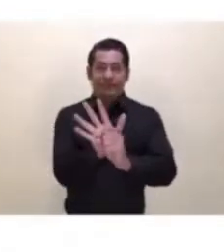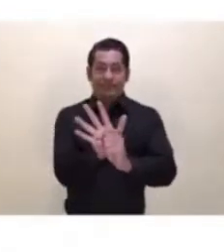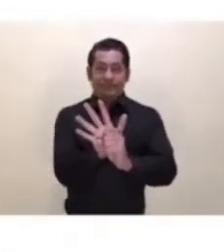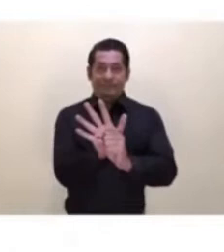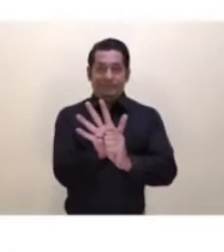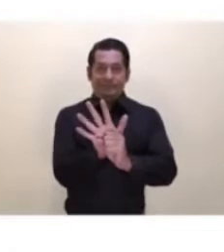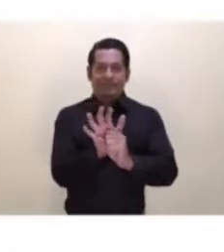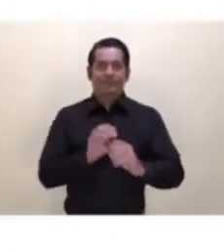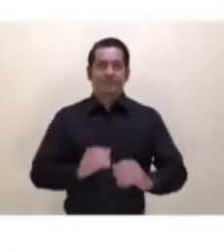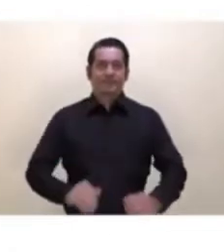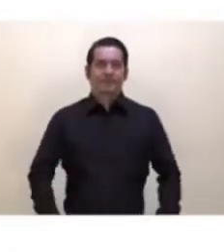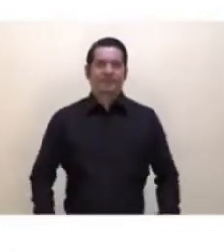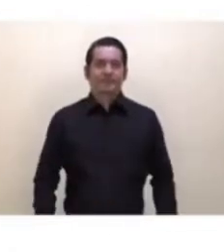like one would with a book.